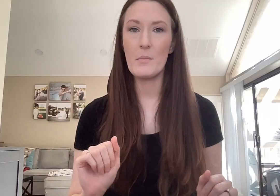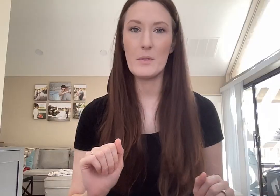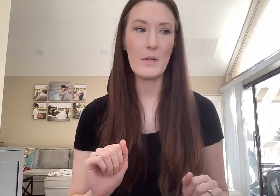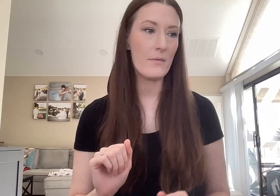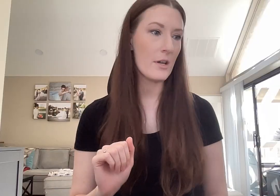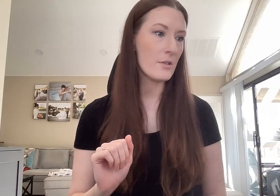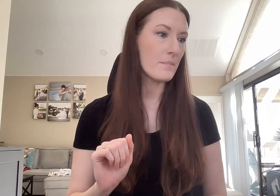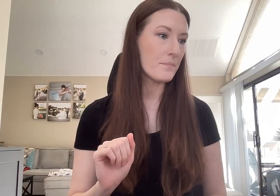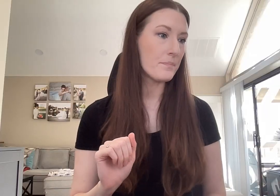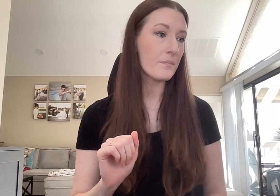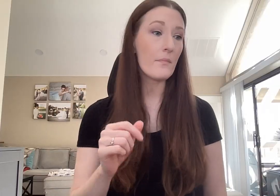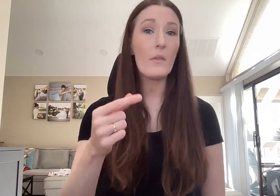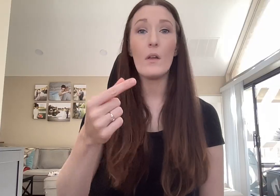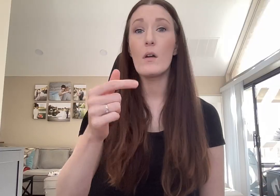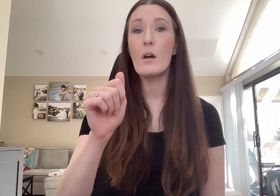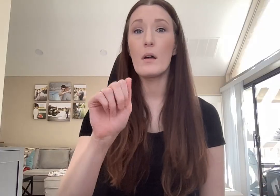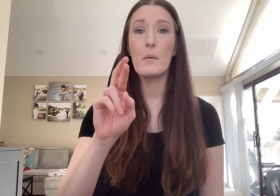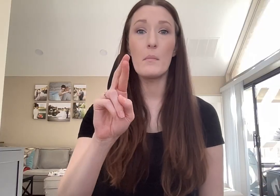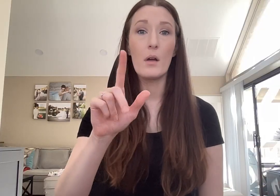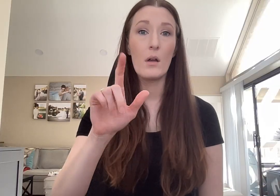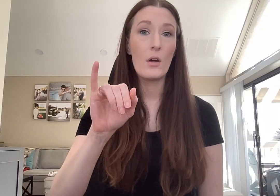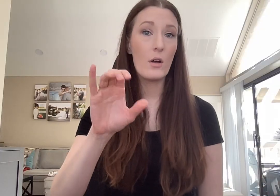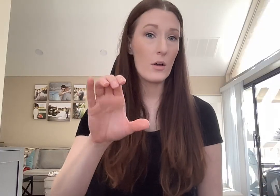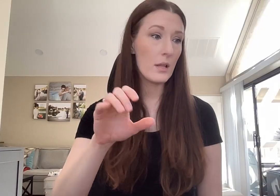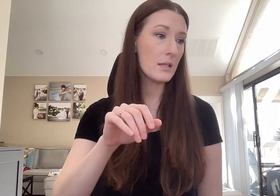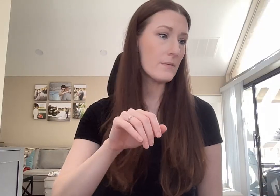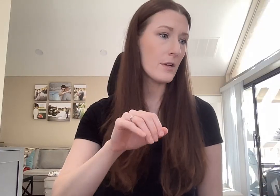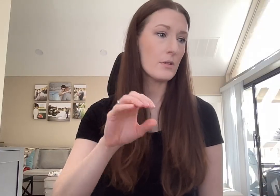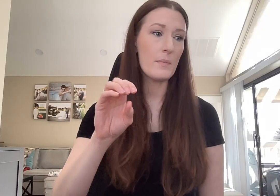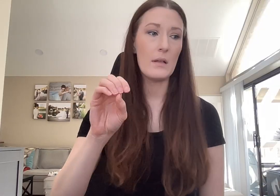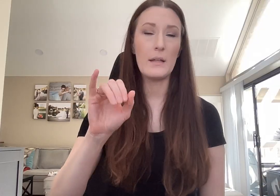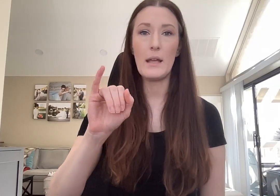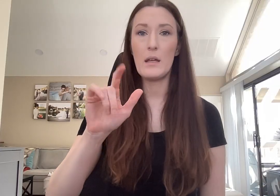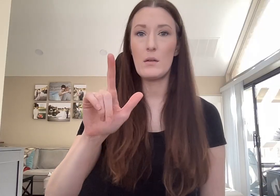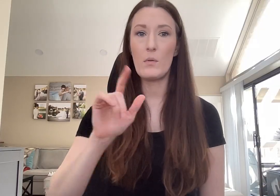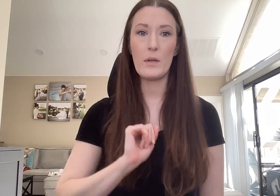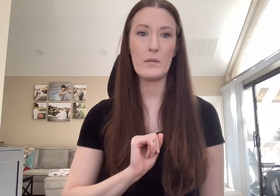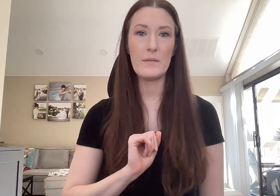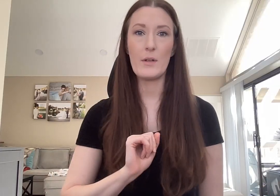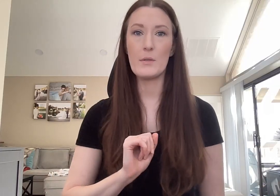numbers make the fraction. Garlic is finger spelled and oil is finger